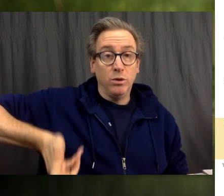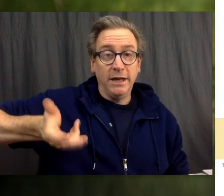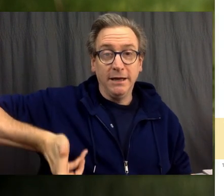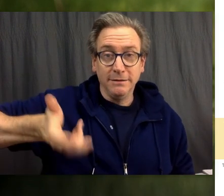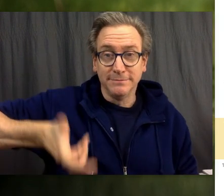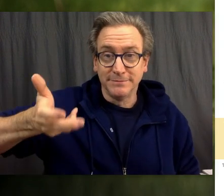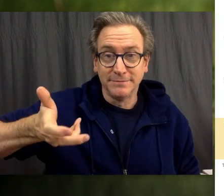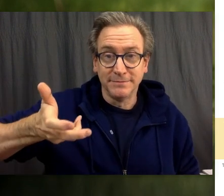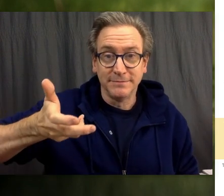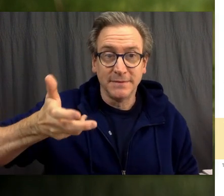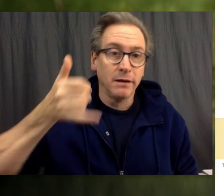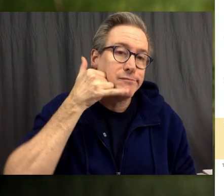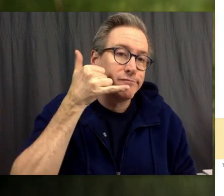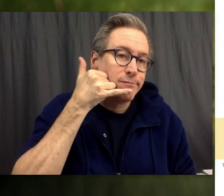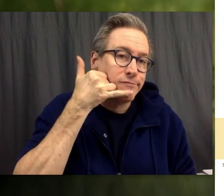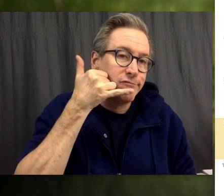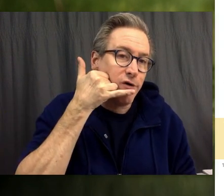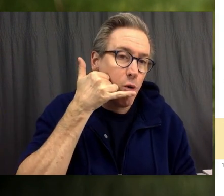Bowling.